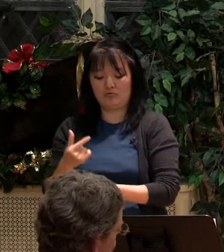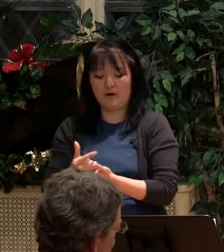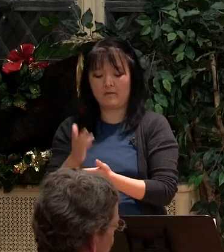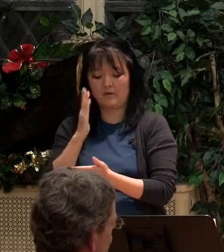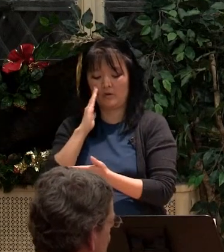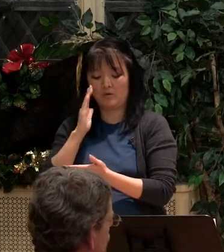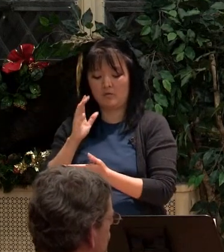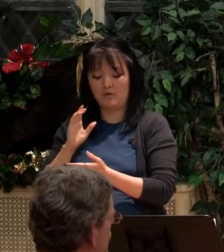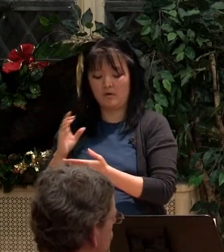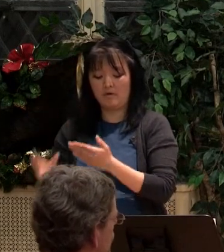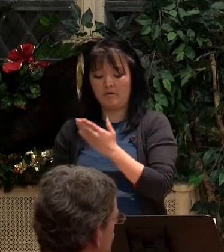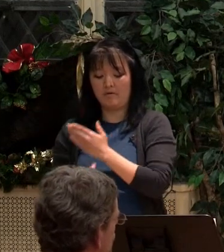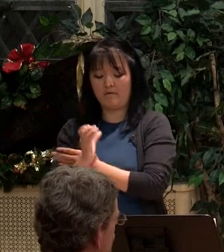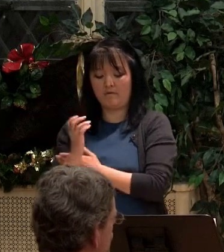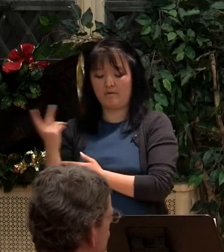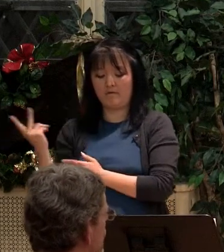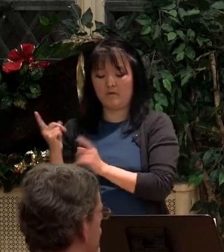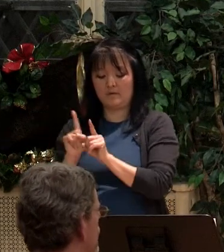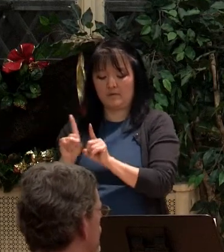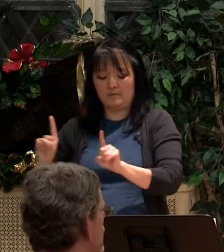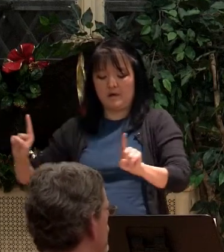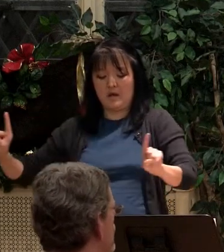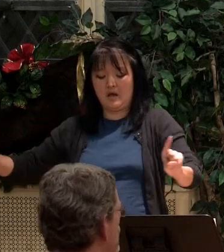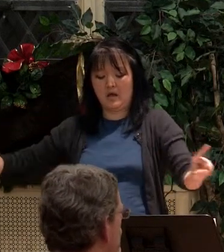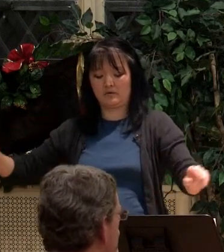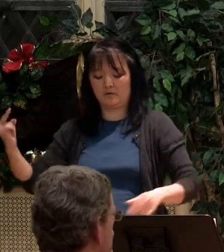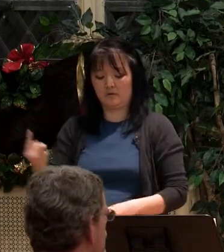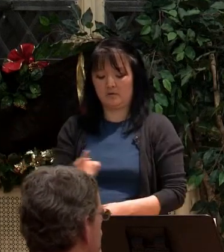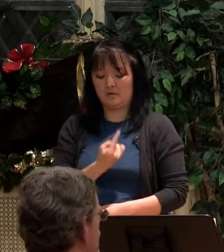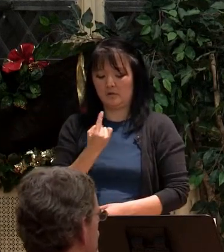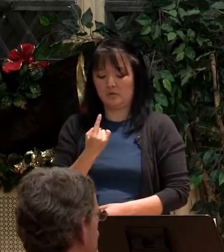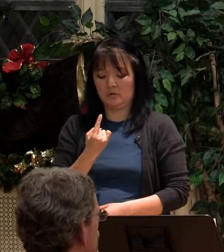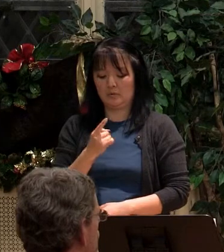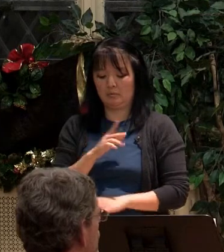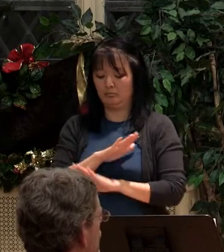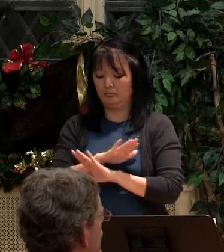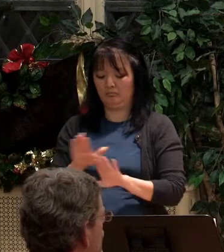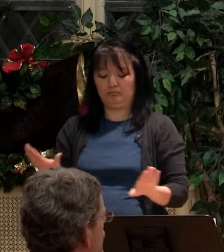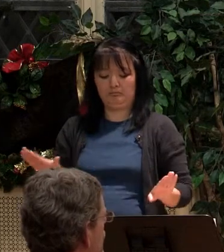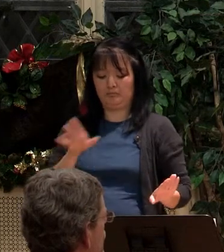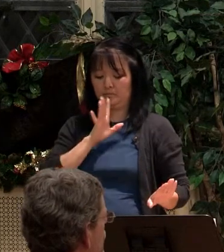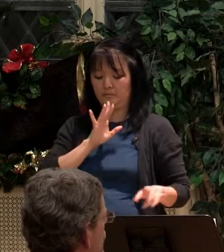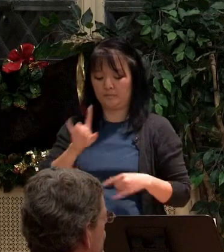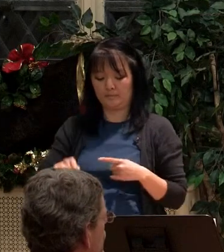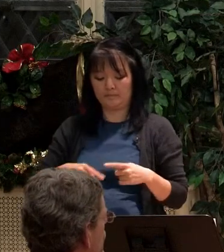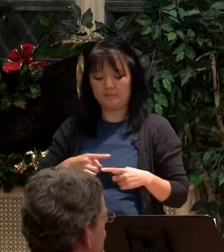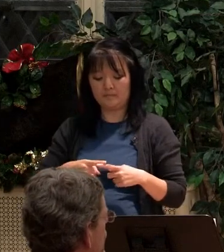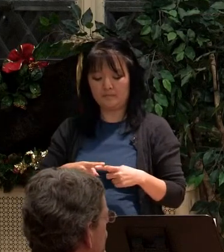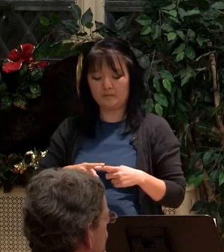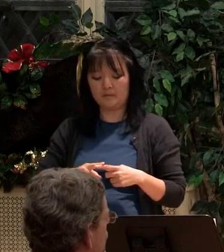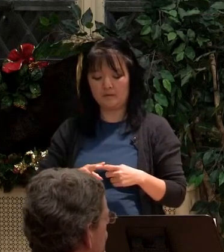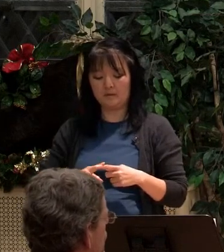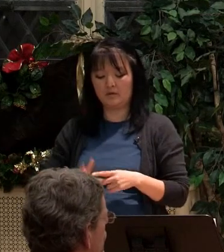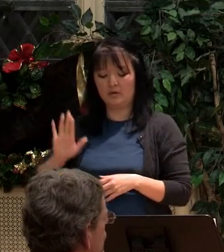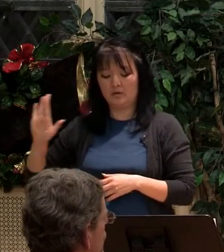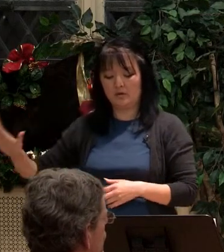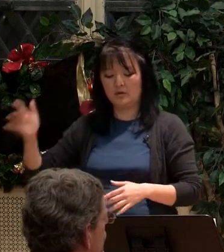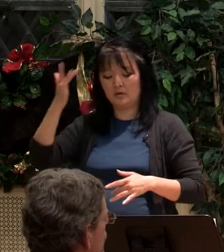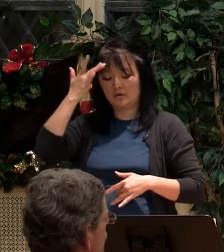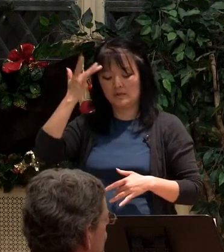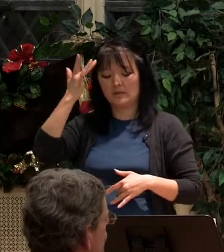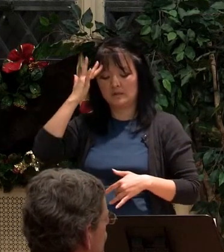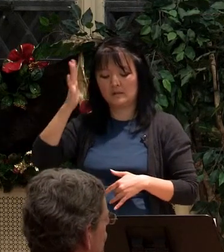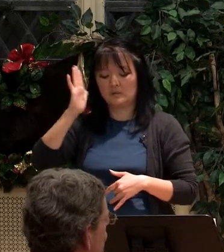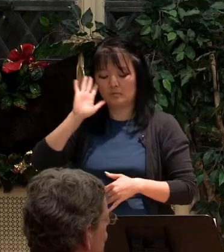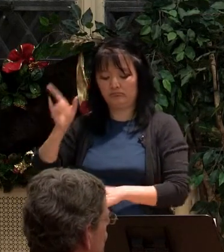us back to the loneliness we don't dare talk about, and your sickness will take you